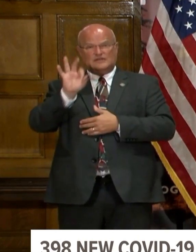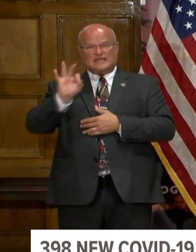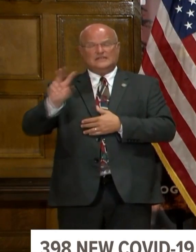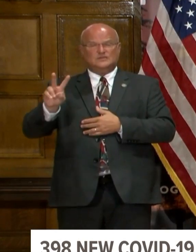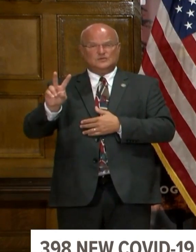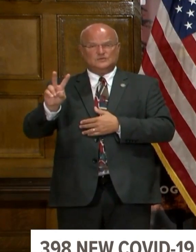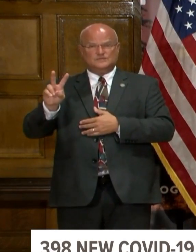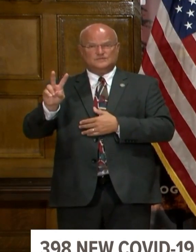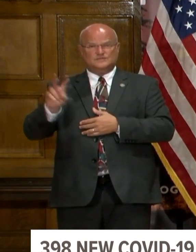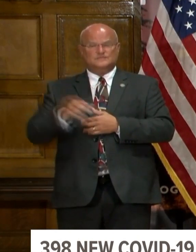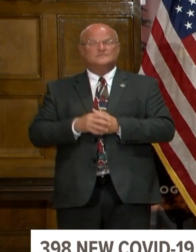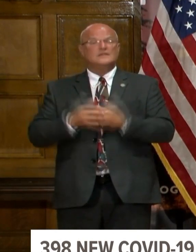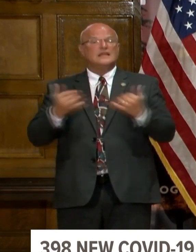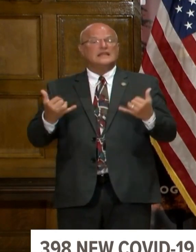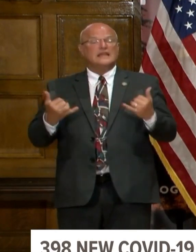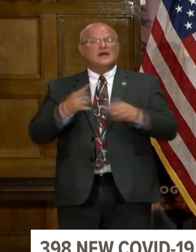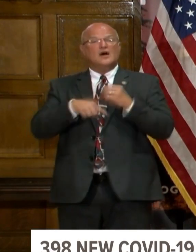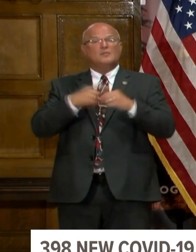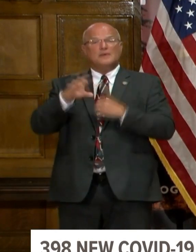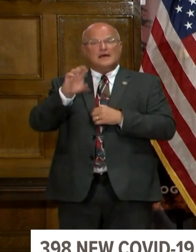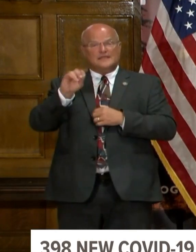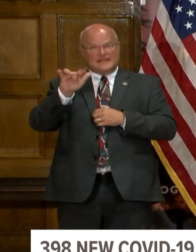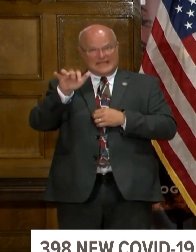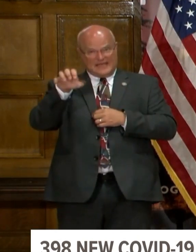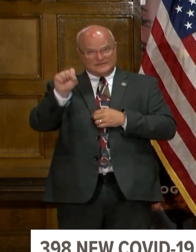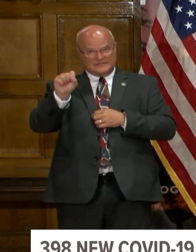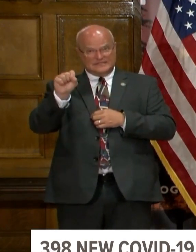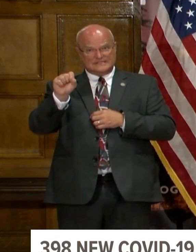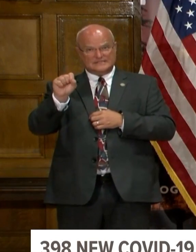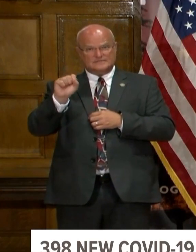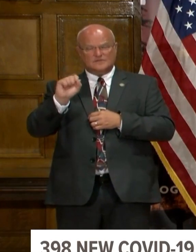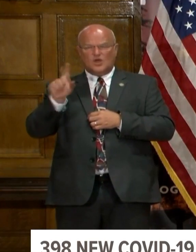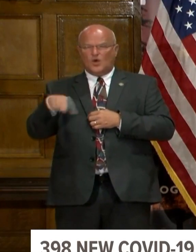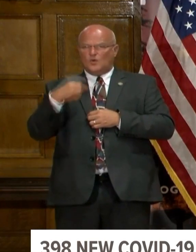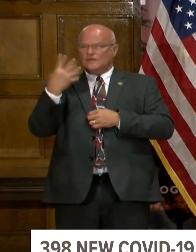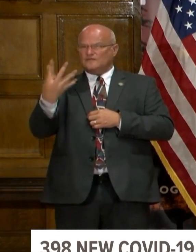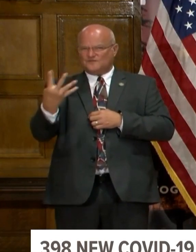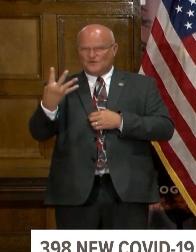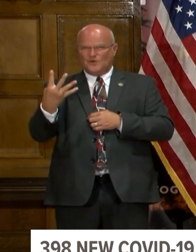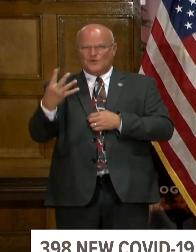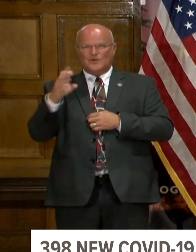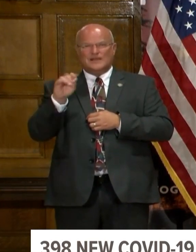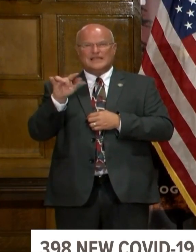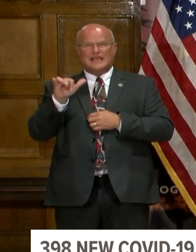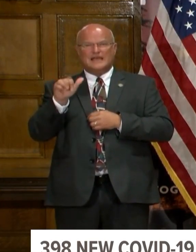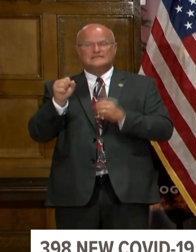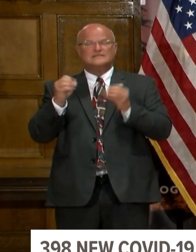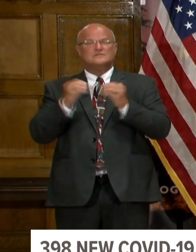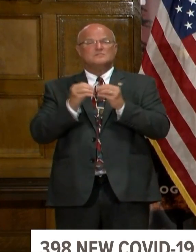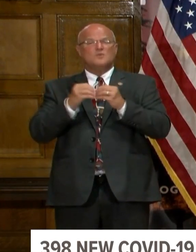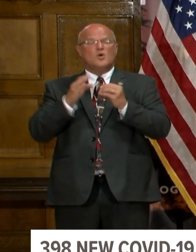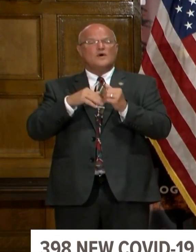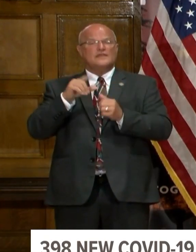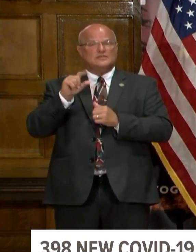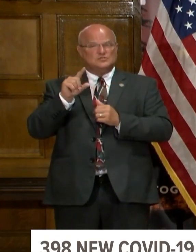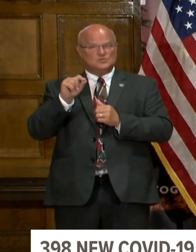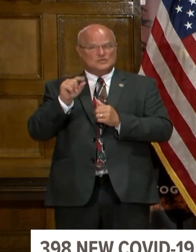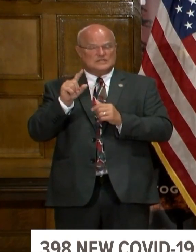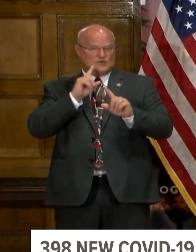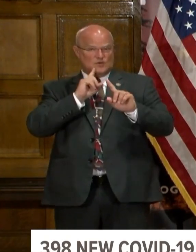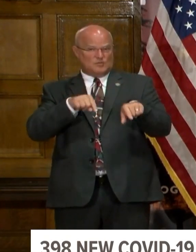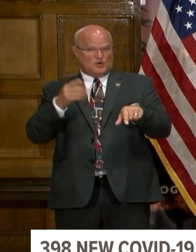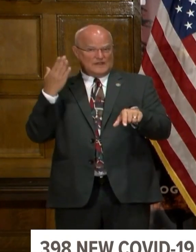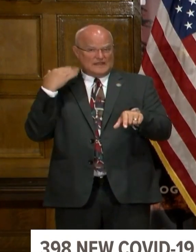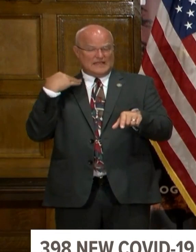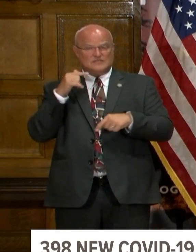61,392. Now, with regard to the counties, there are only 4 counties with more than 20 cases reported